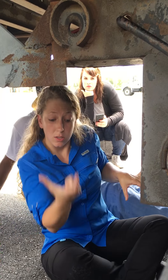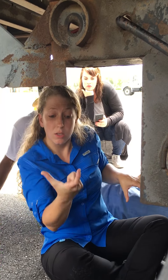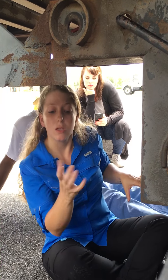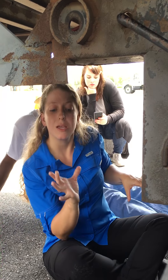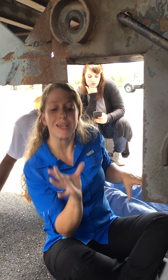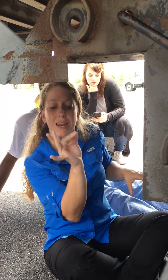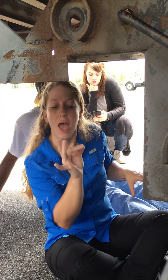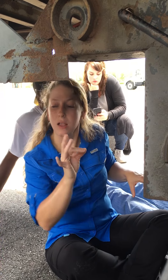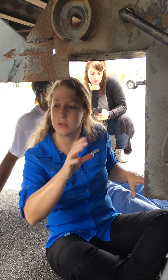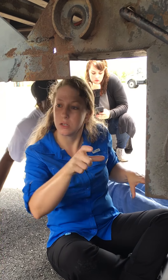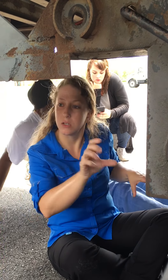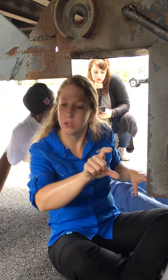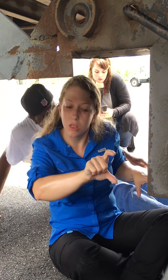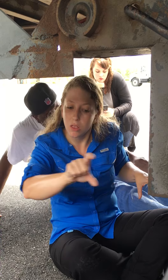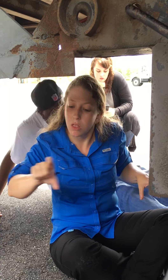your shock absorber just like you do on other ones.